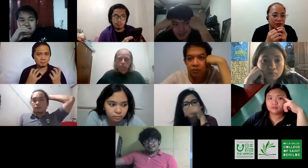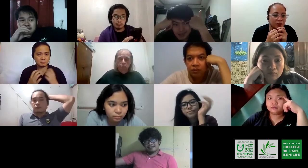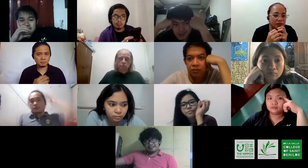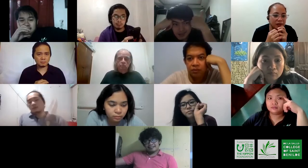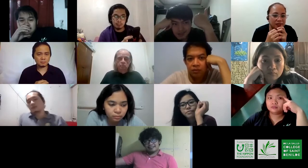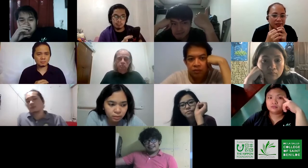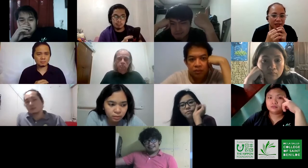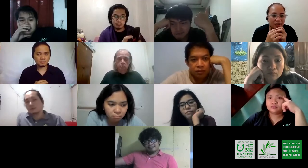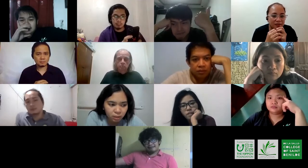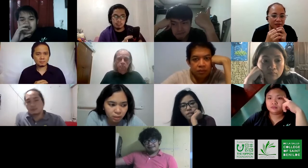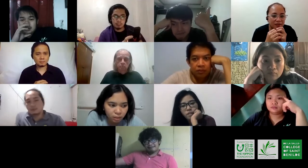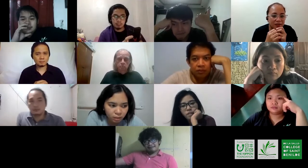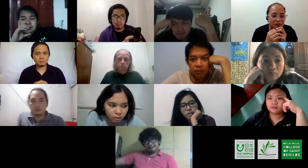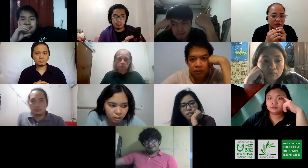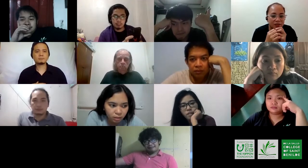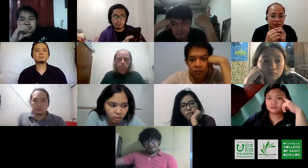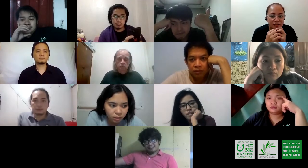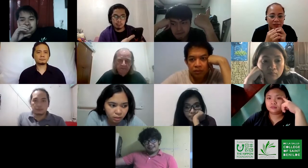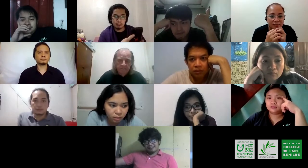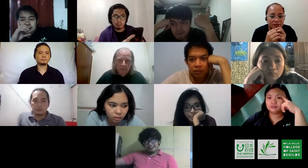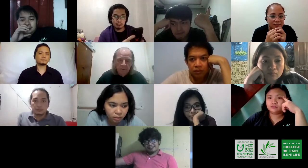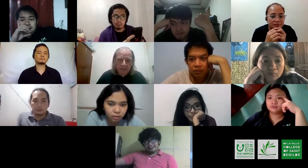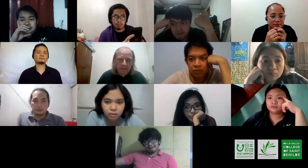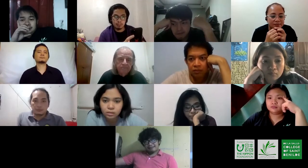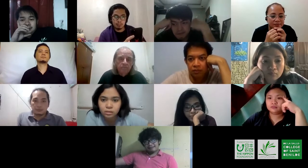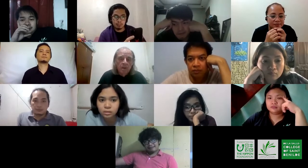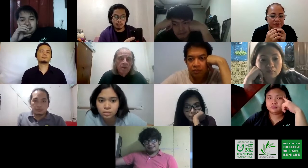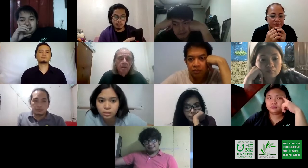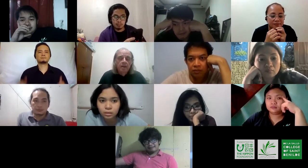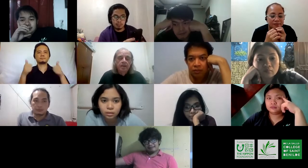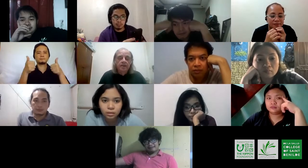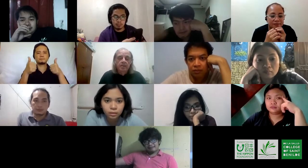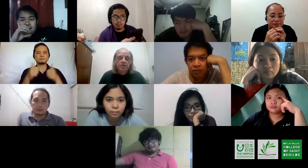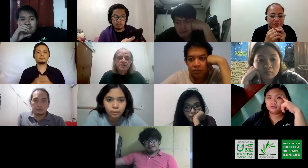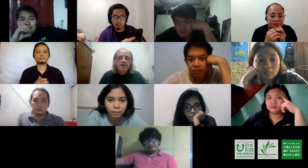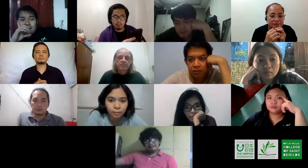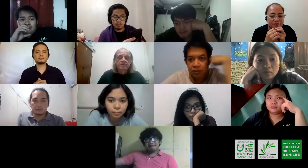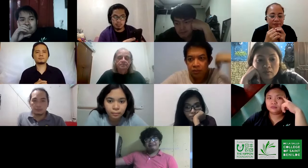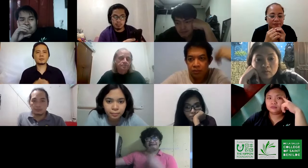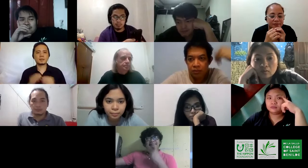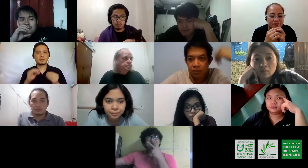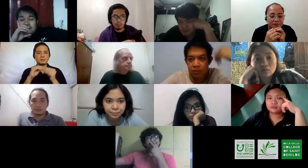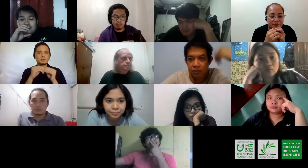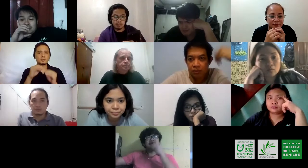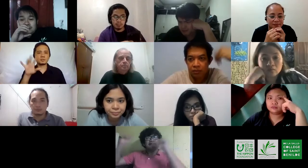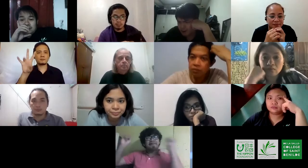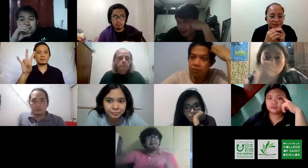We're good. Renz is saying we're good. Okay. Number 7.